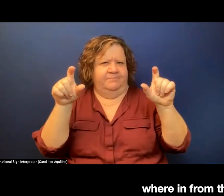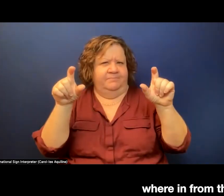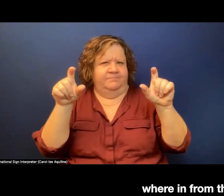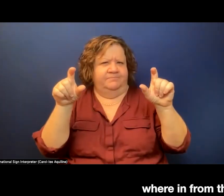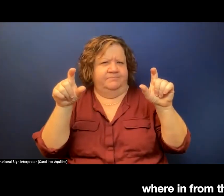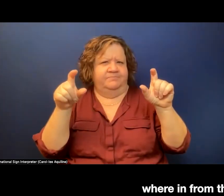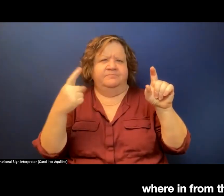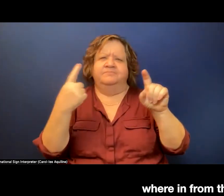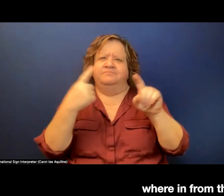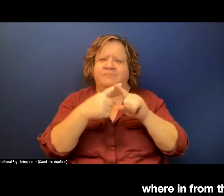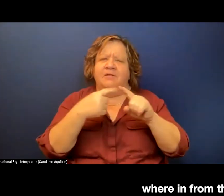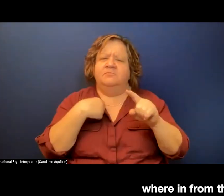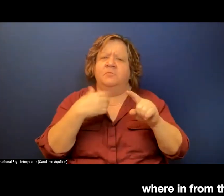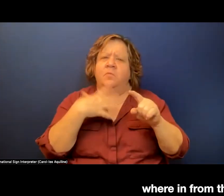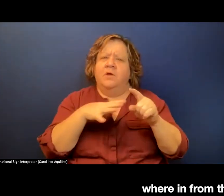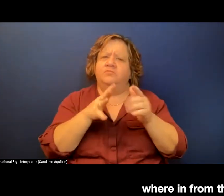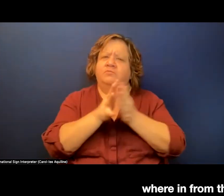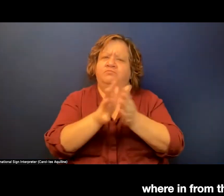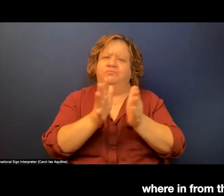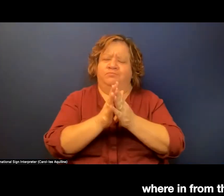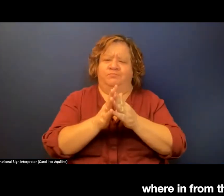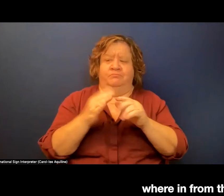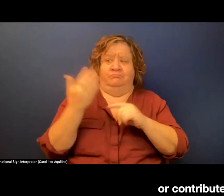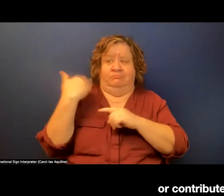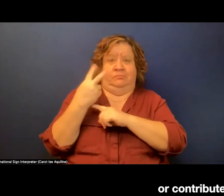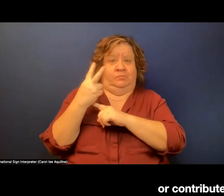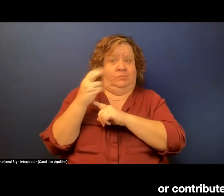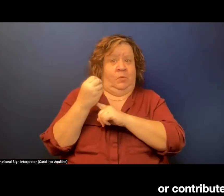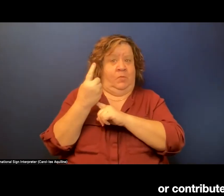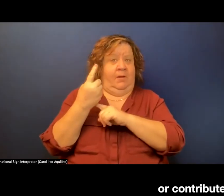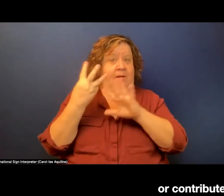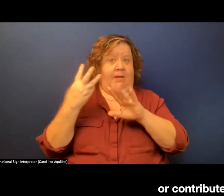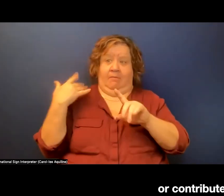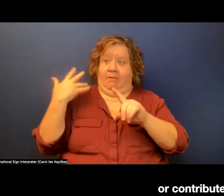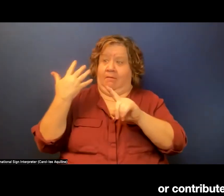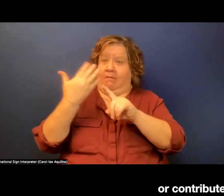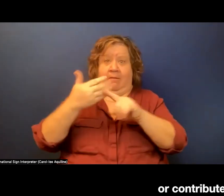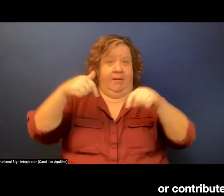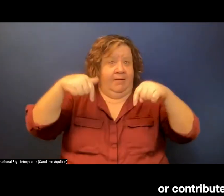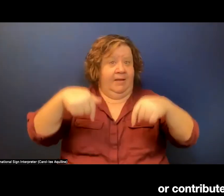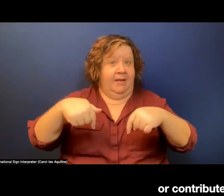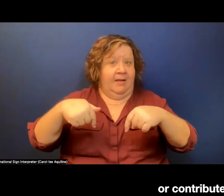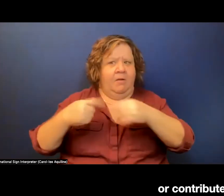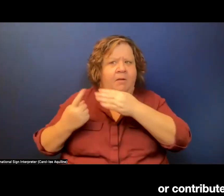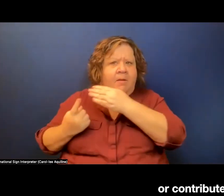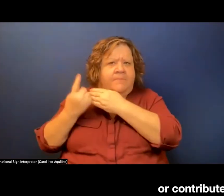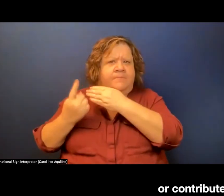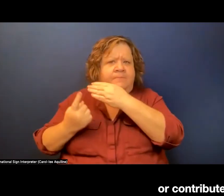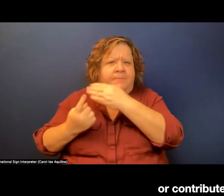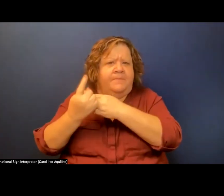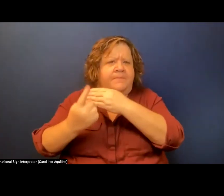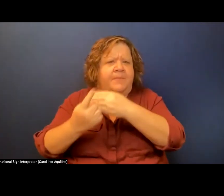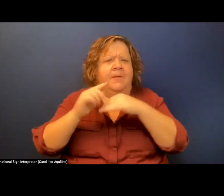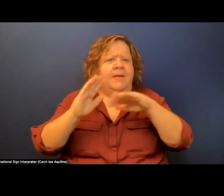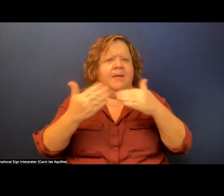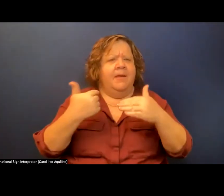were from the 2018 summit to date, and how we have influenced or contributed at the national level and also at the